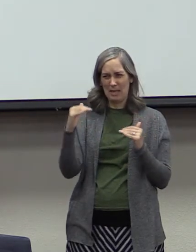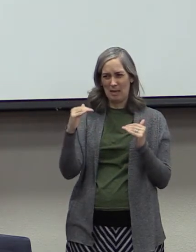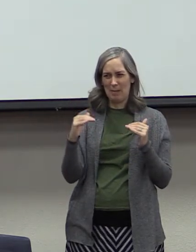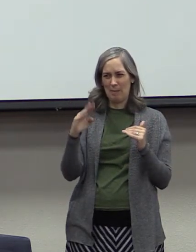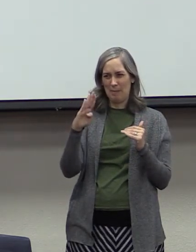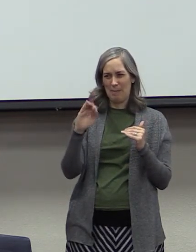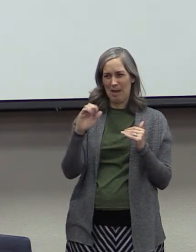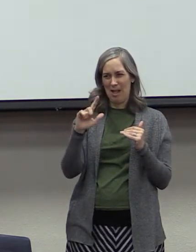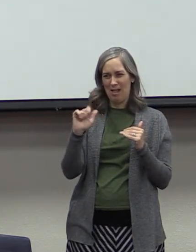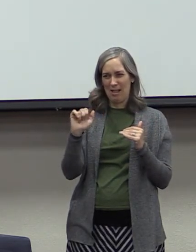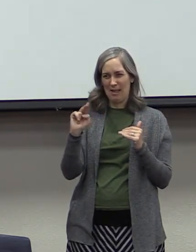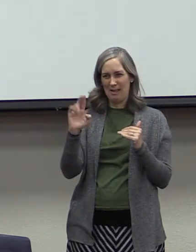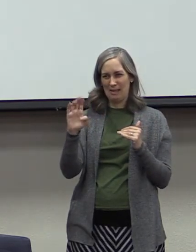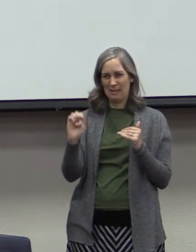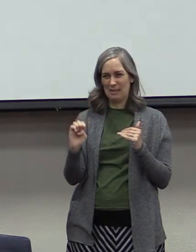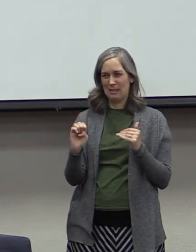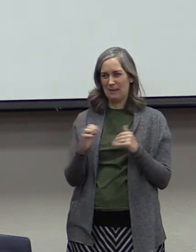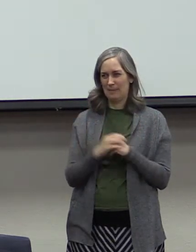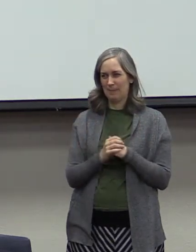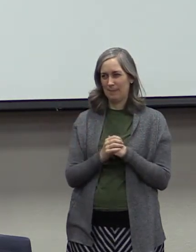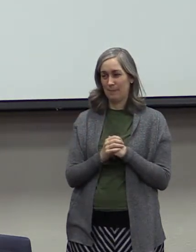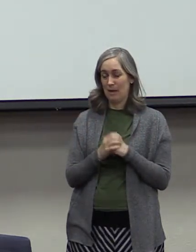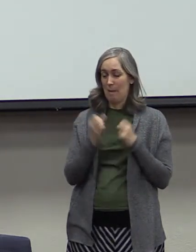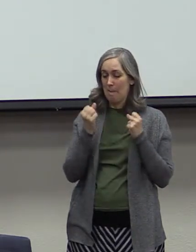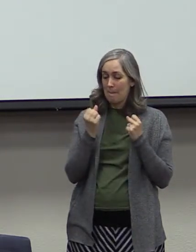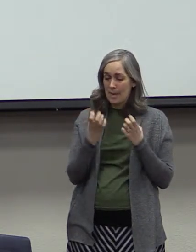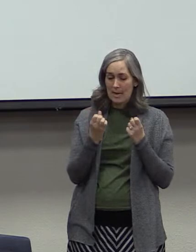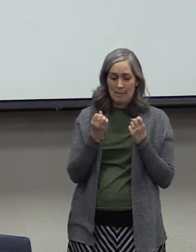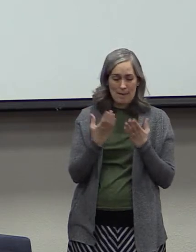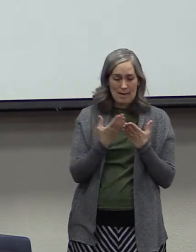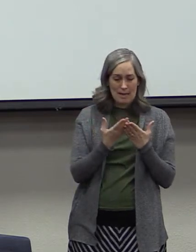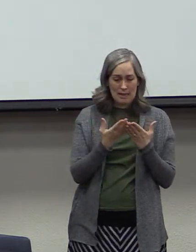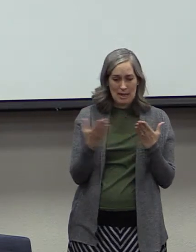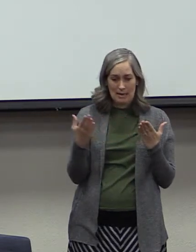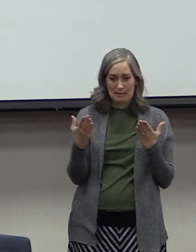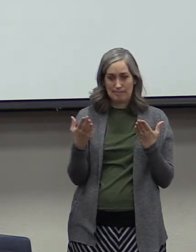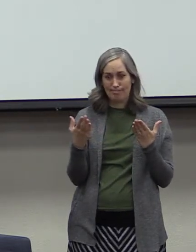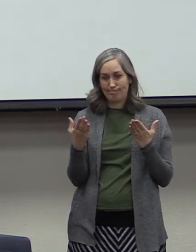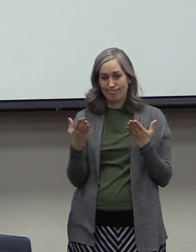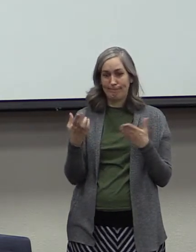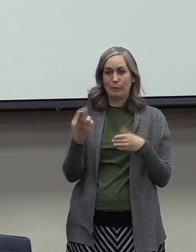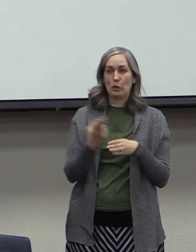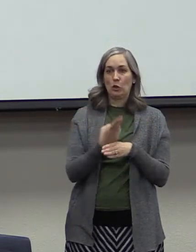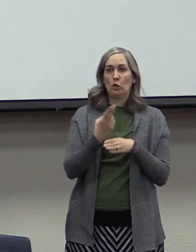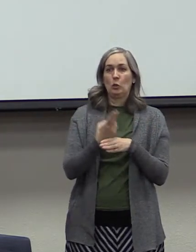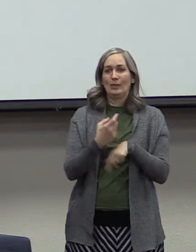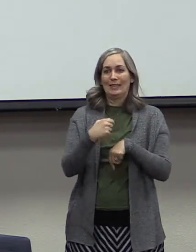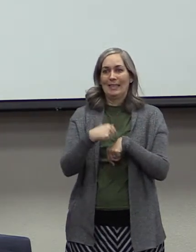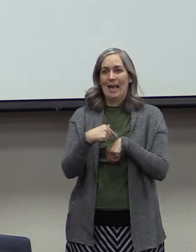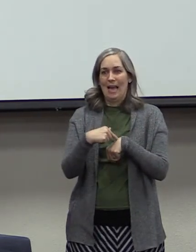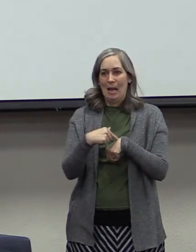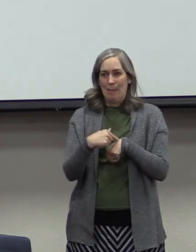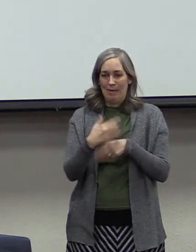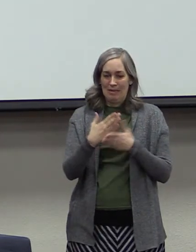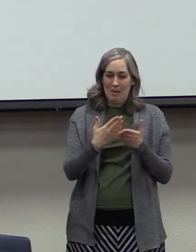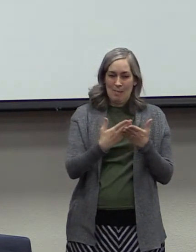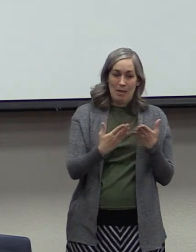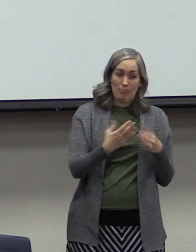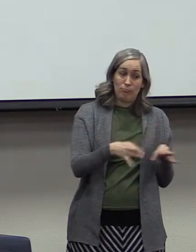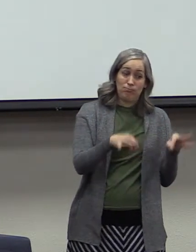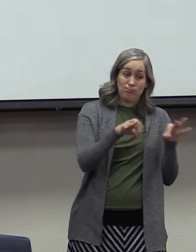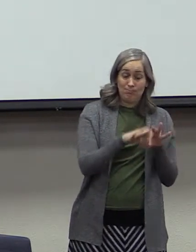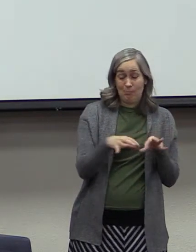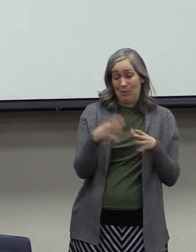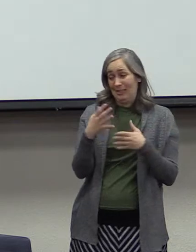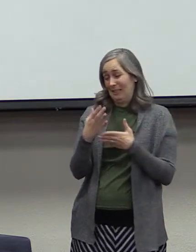By balance, I mean there are many things that occupy our time. Some are extremely important, some are trivial and really